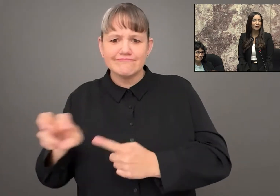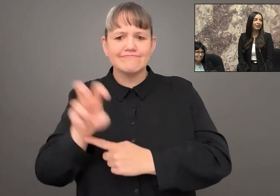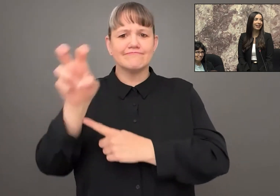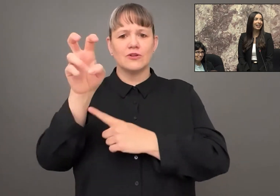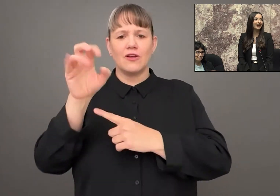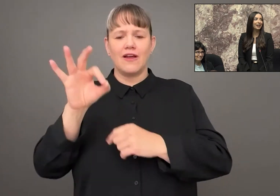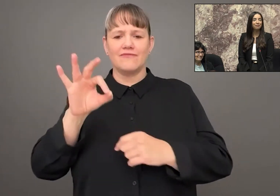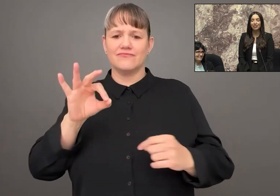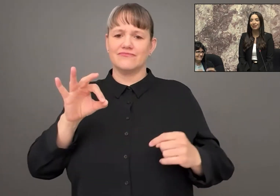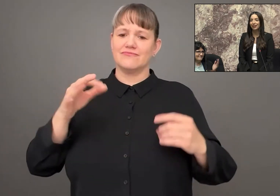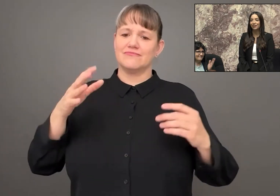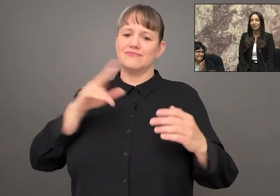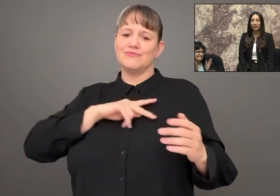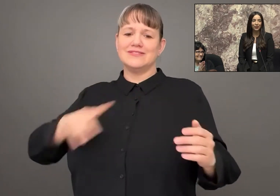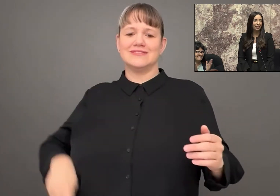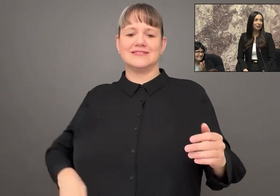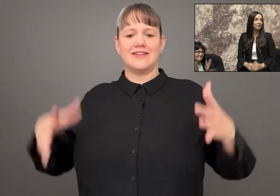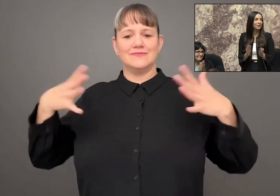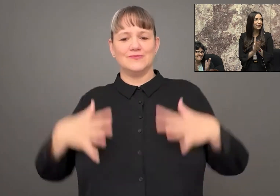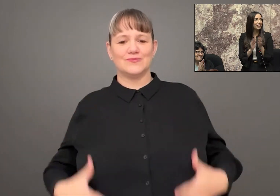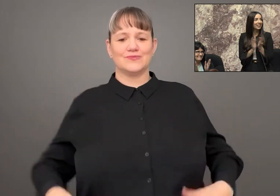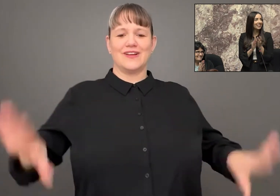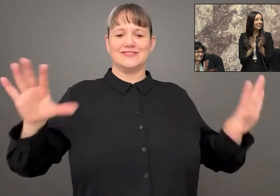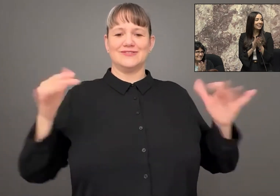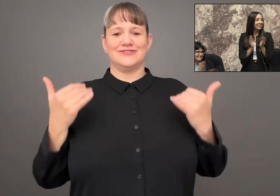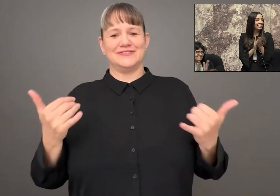all join me in, please make them feel welcome.